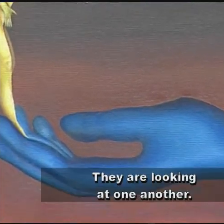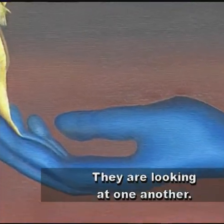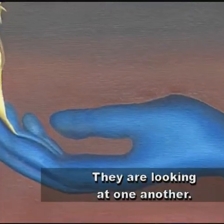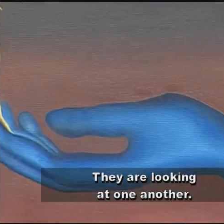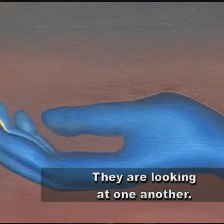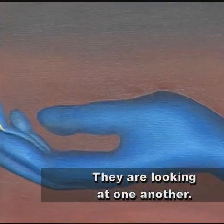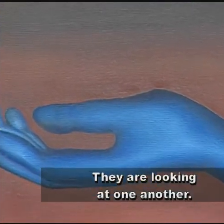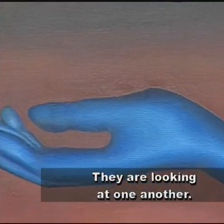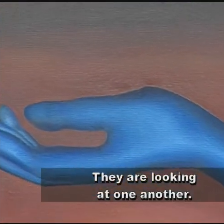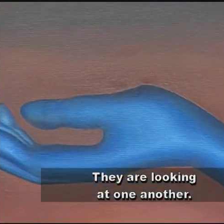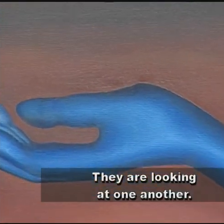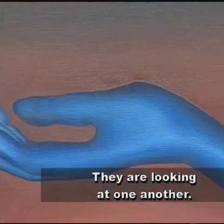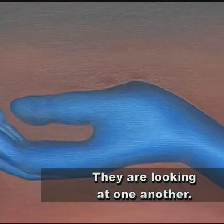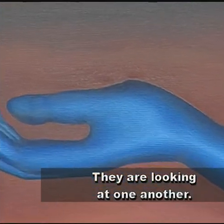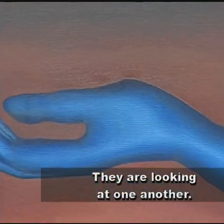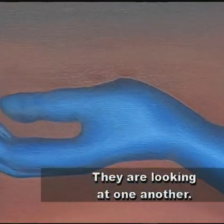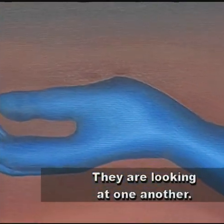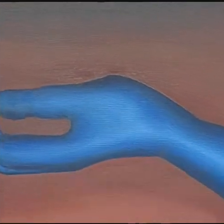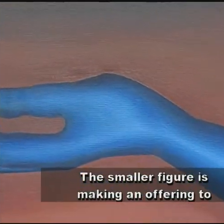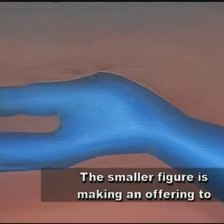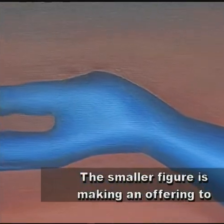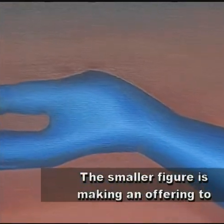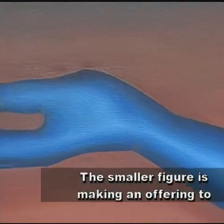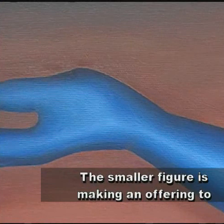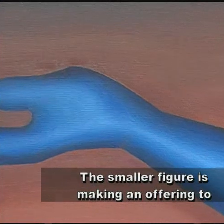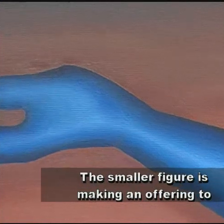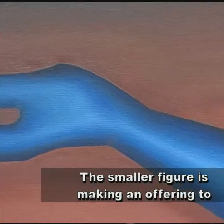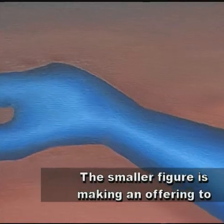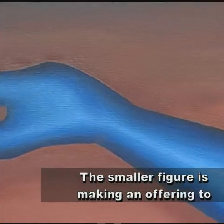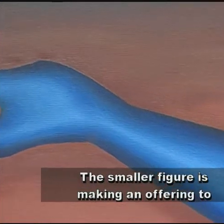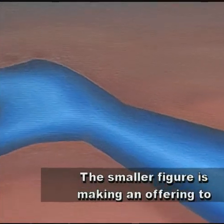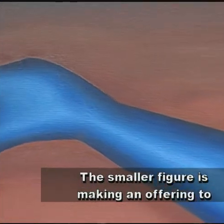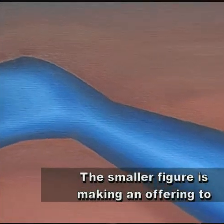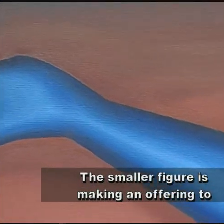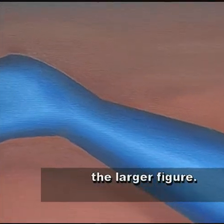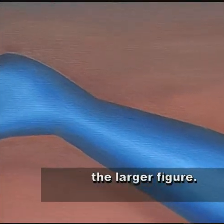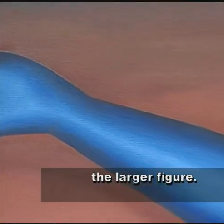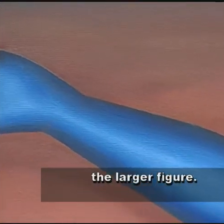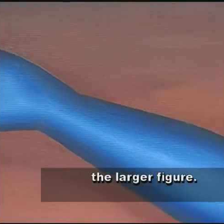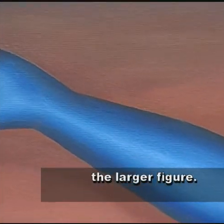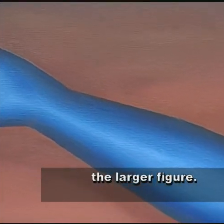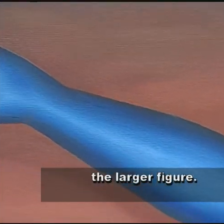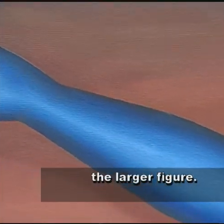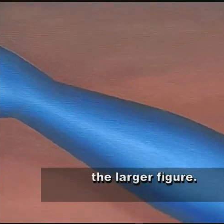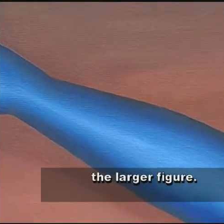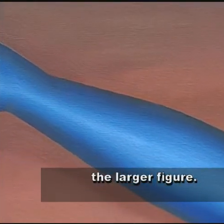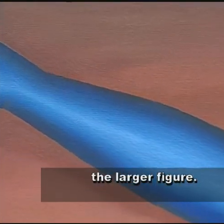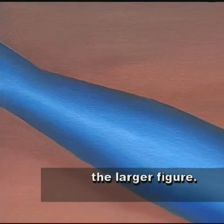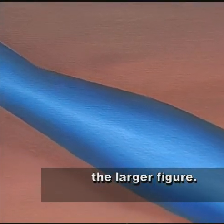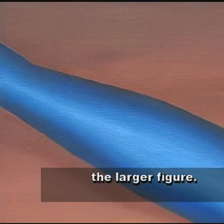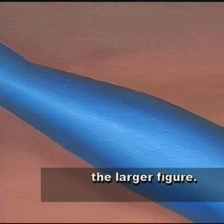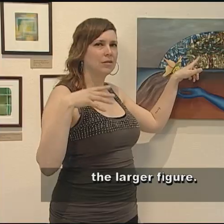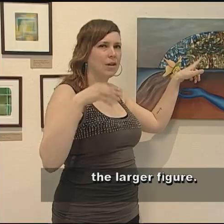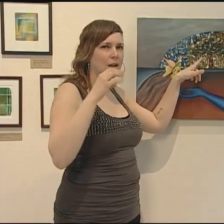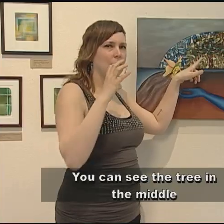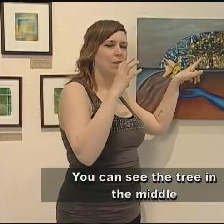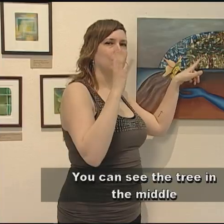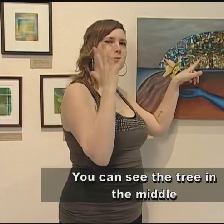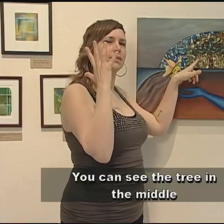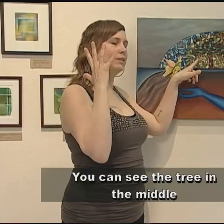They are looking at one another. The smaller figure is making an offering to the larger figure. You can